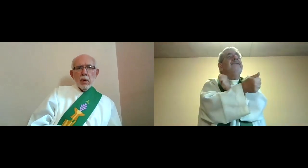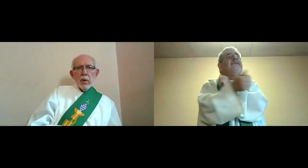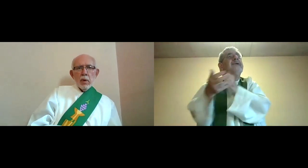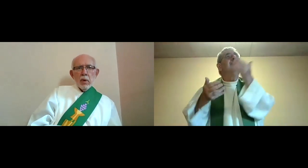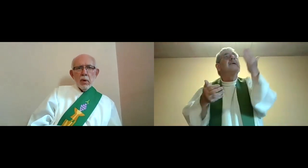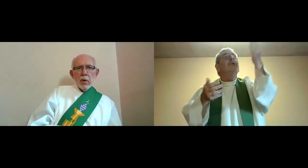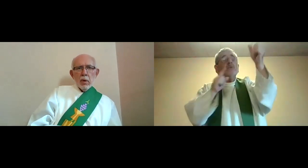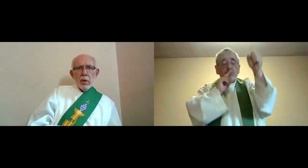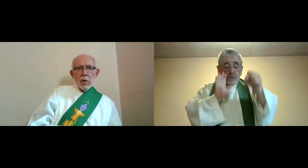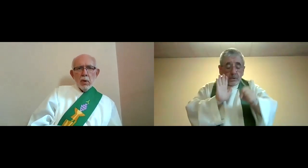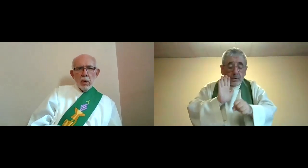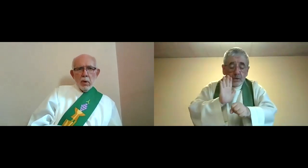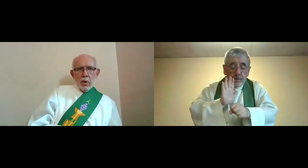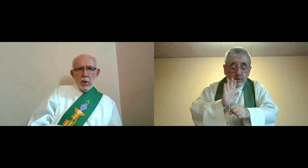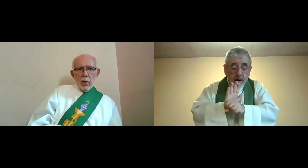You promise,